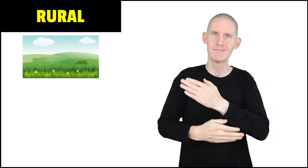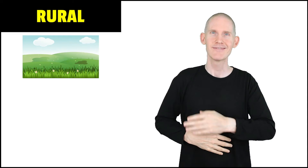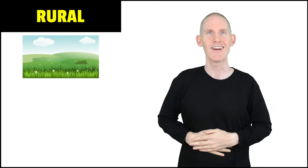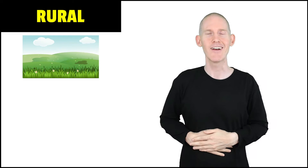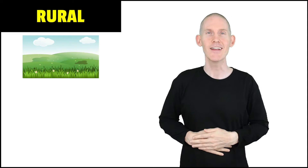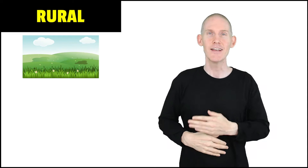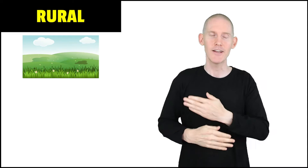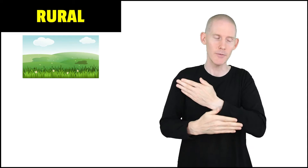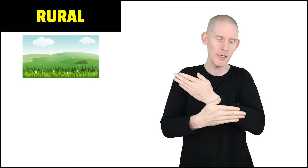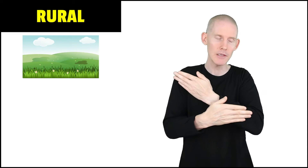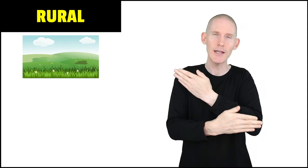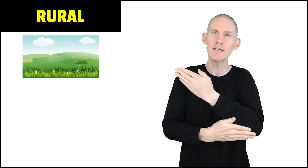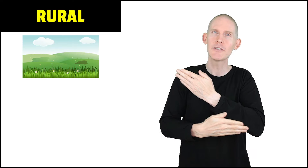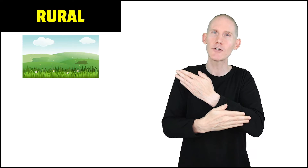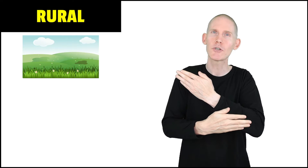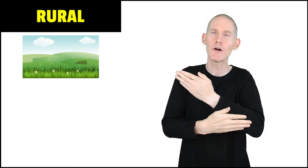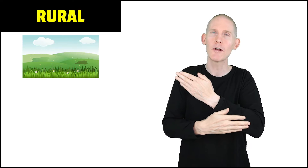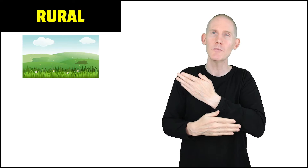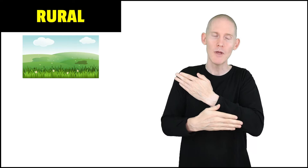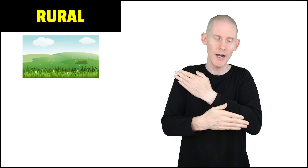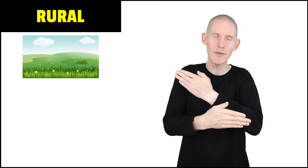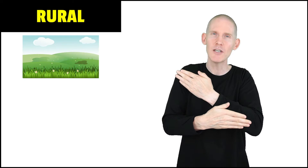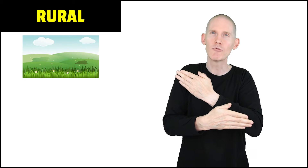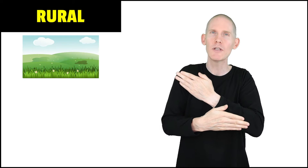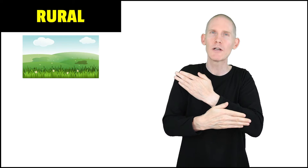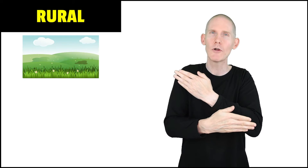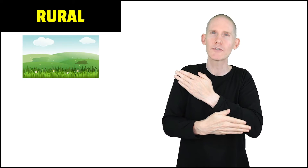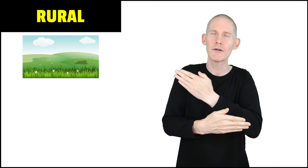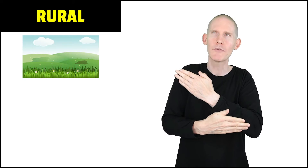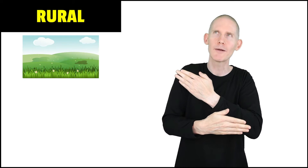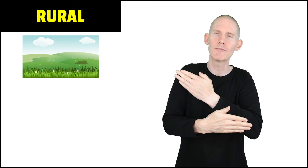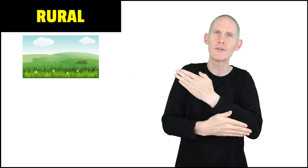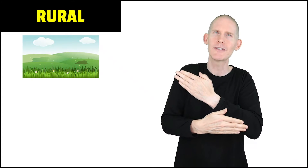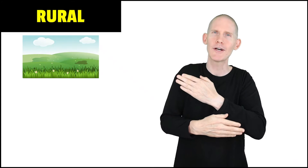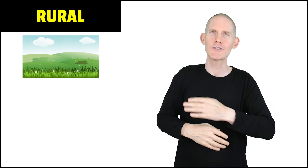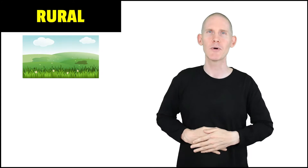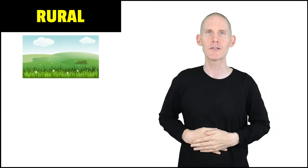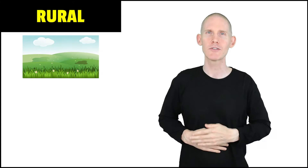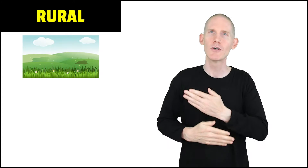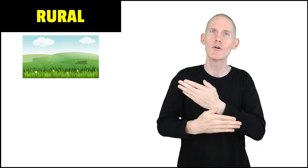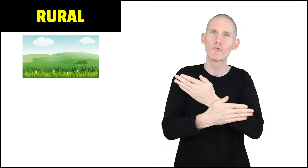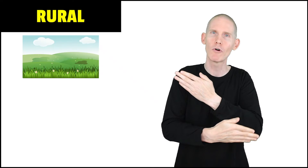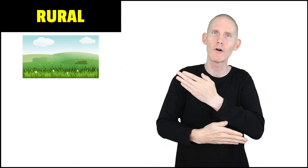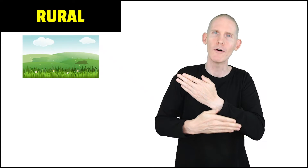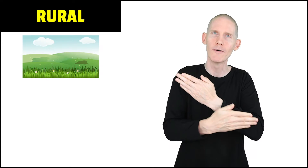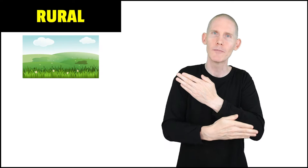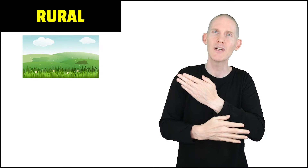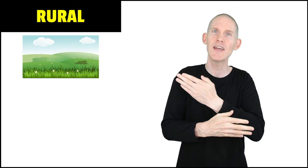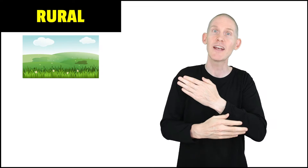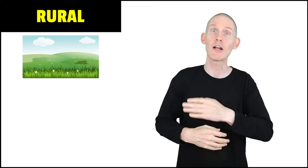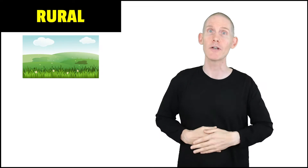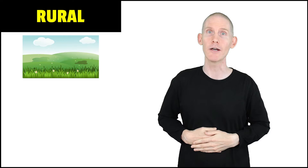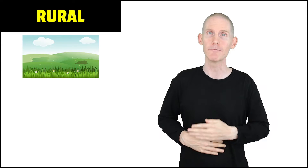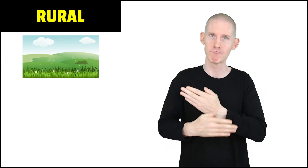All right, now you might lightly touch your arm. I'm getting really close. I don't think I'm really touching much. Rural, but in that area.